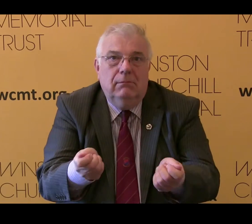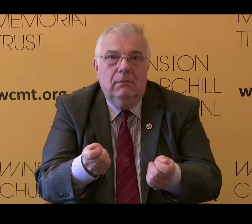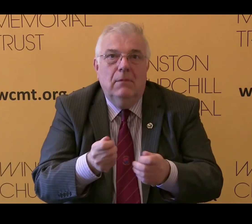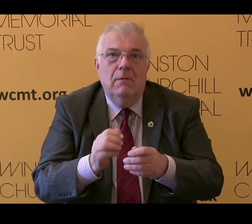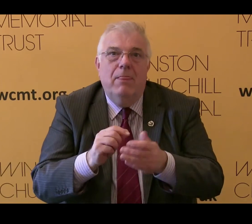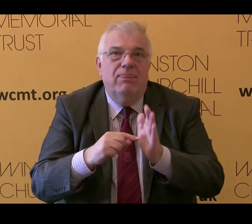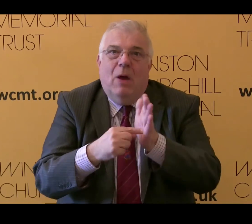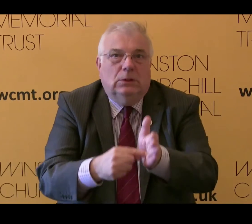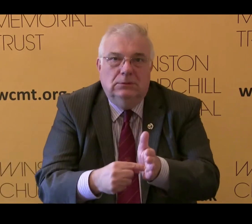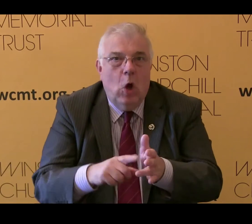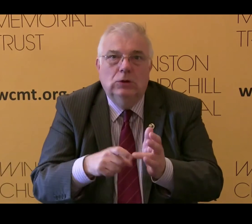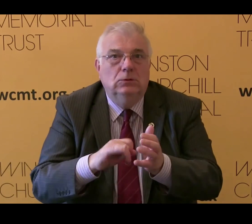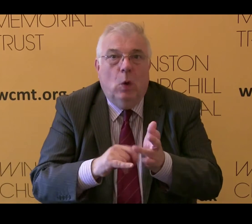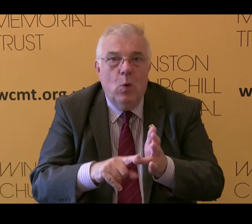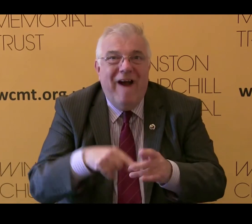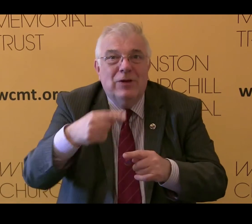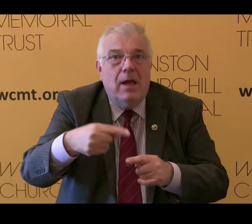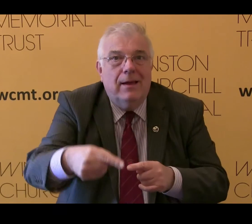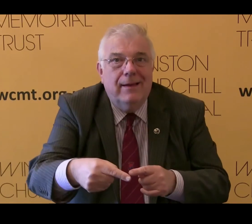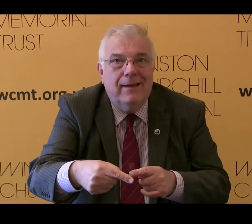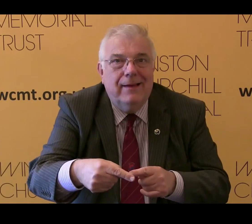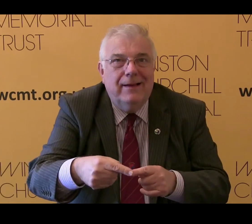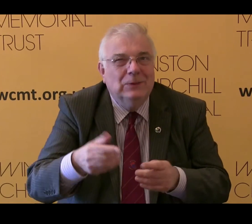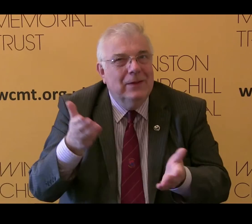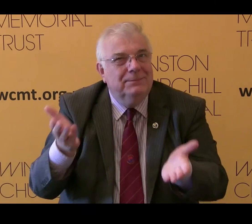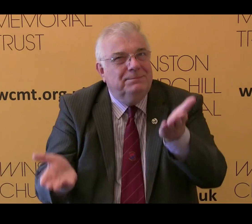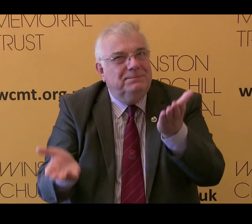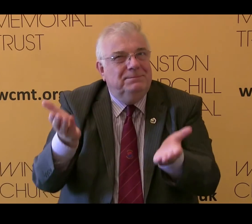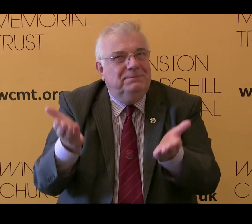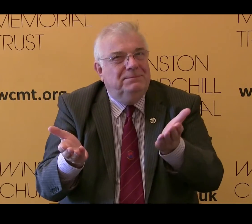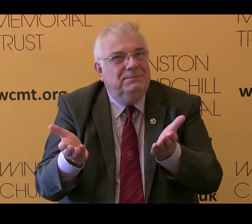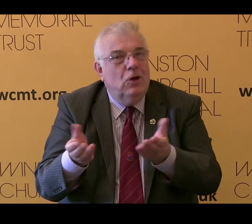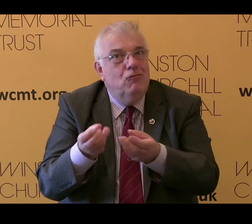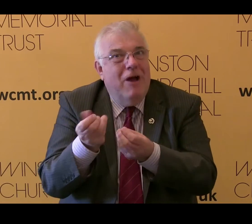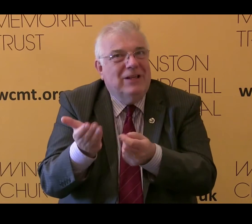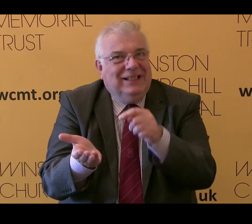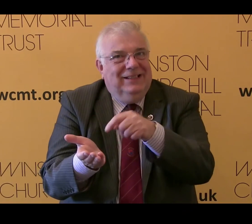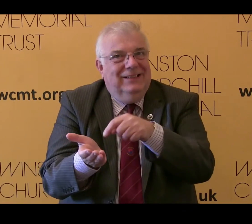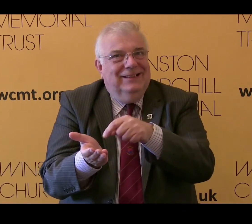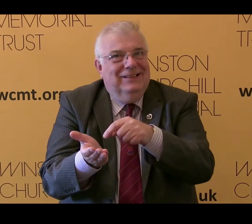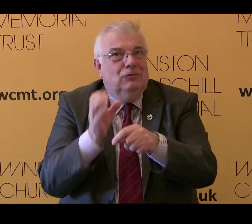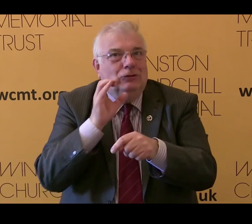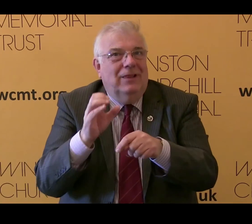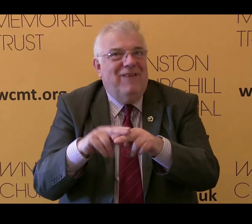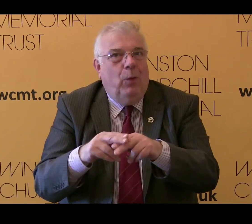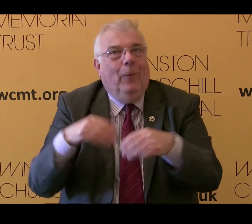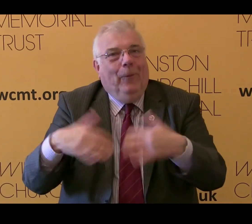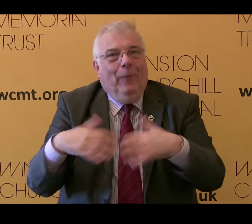something very special. Of course I was honoured to meet the Queen and to get an MBE is fantastic, but to be involved in this I think